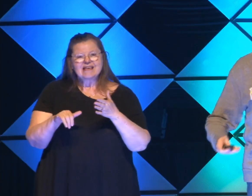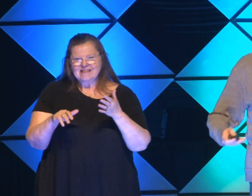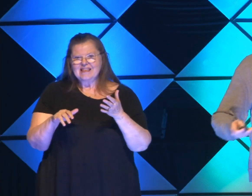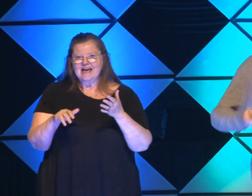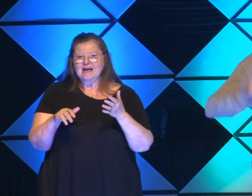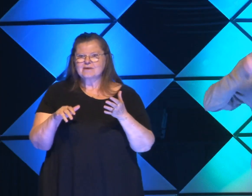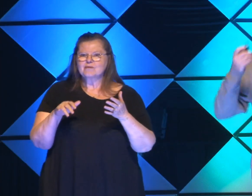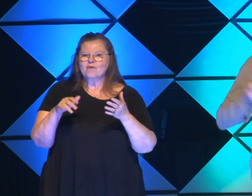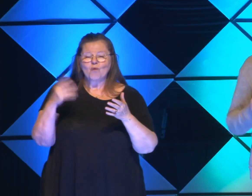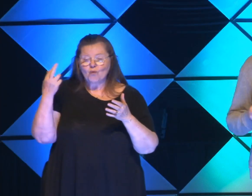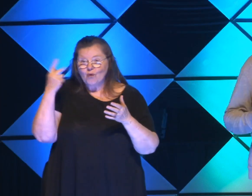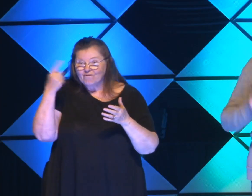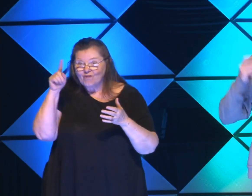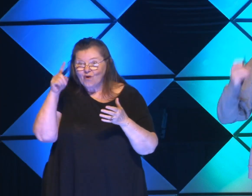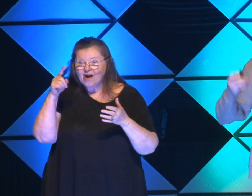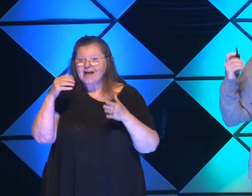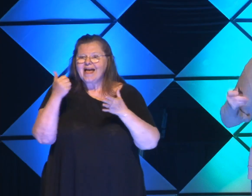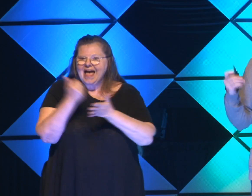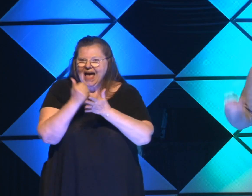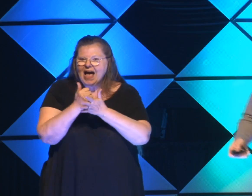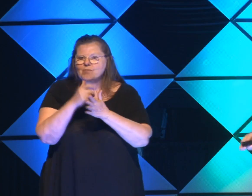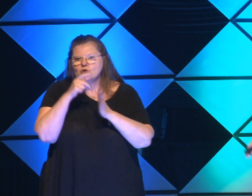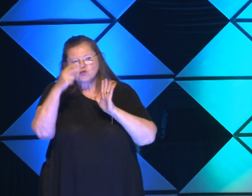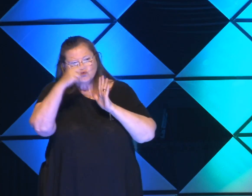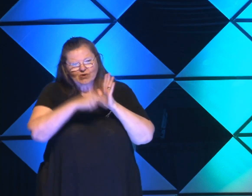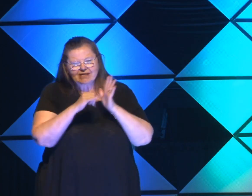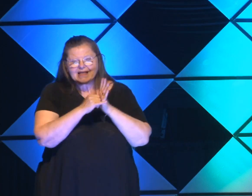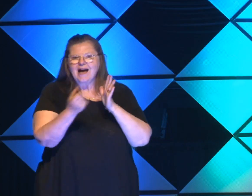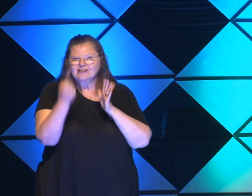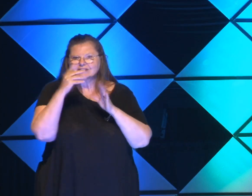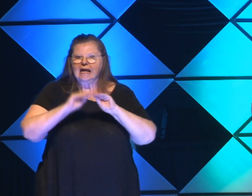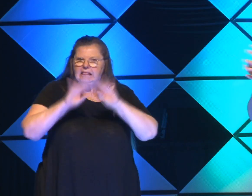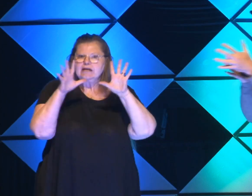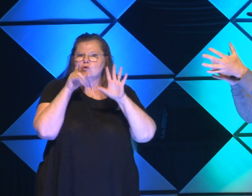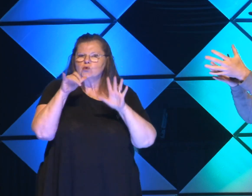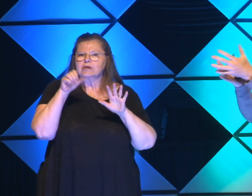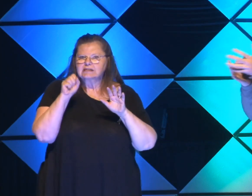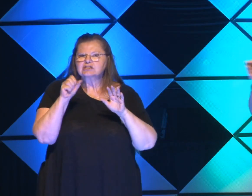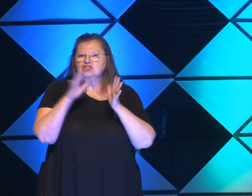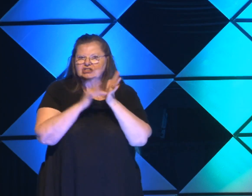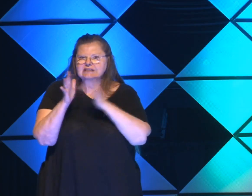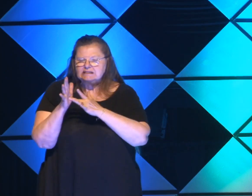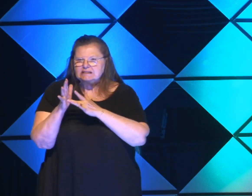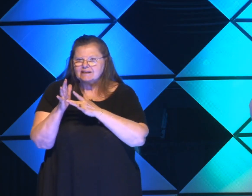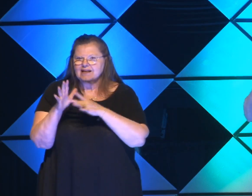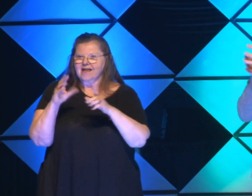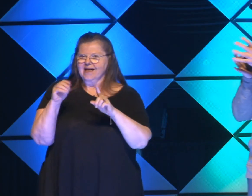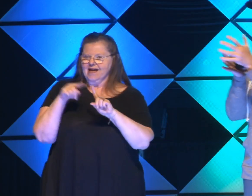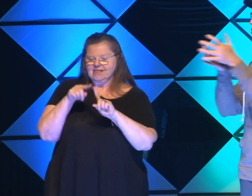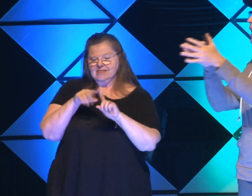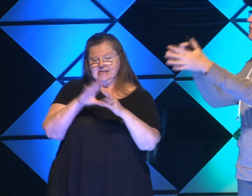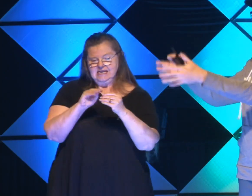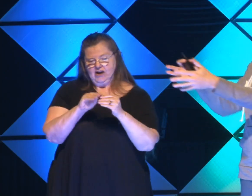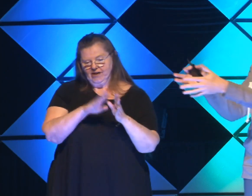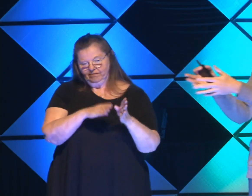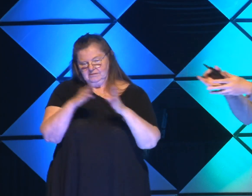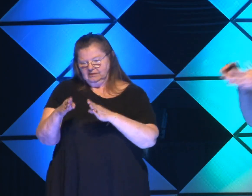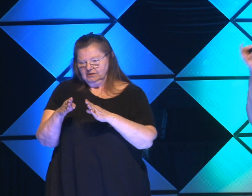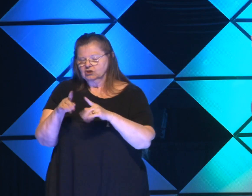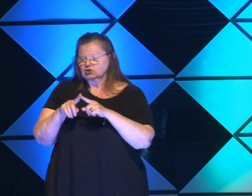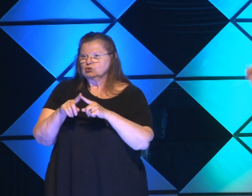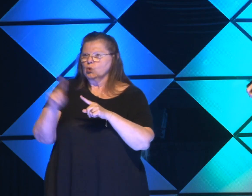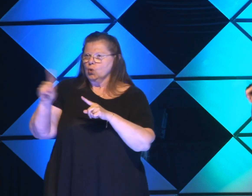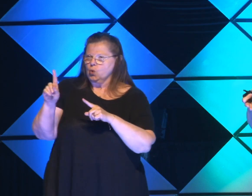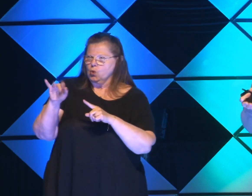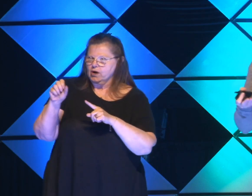his readers wrestle with who Jesus really is. And the narrative of Mark shifts. The narrative of Mark starts to now drive towards what